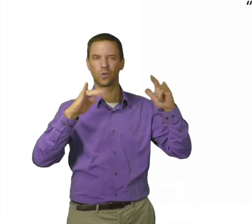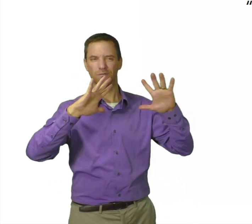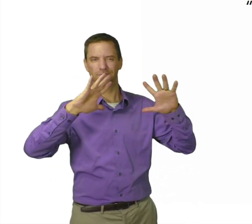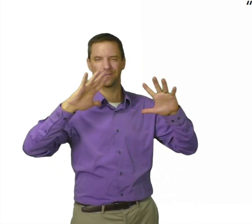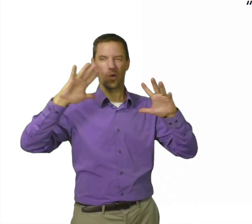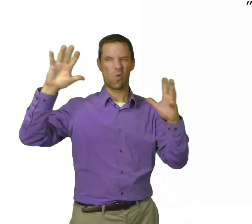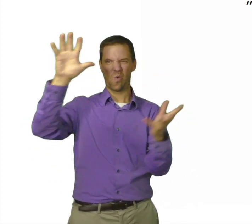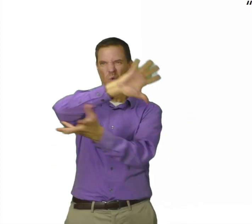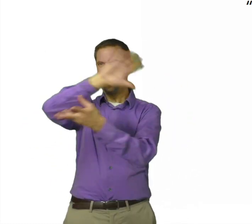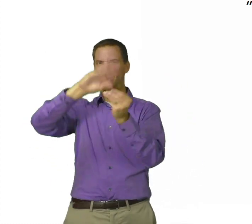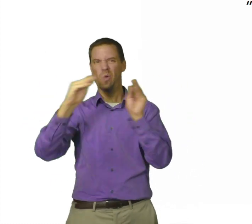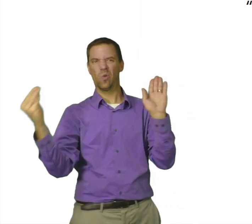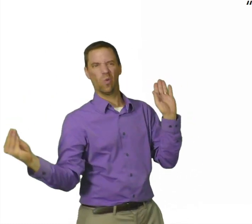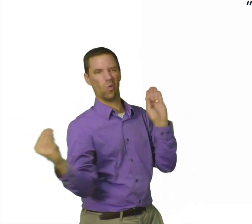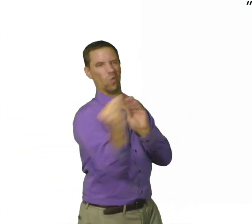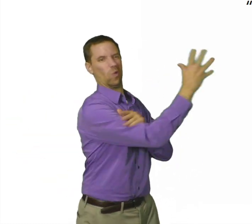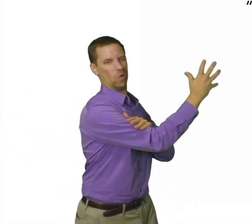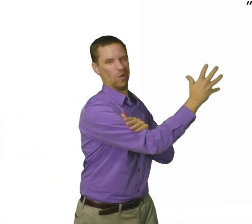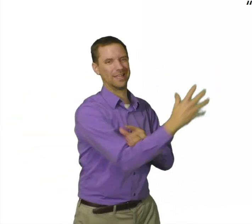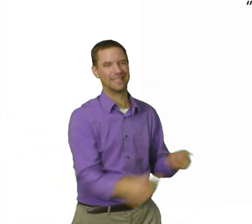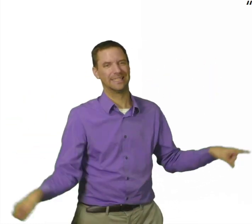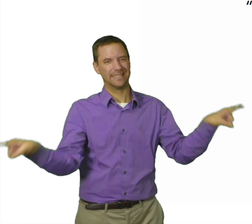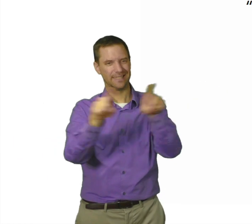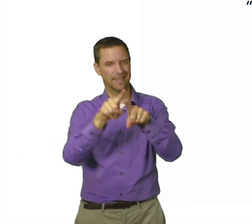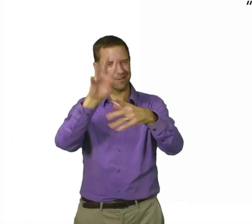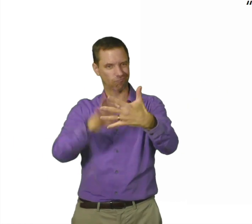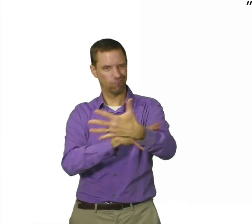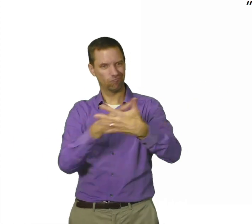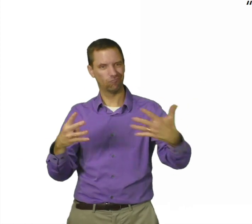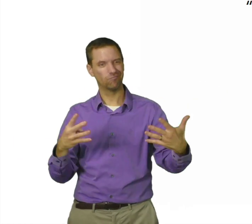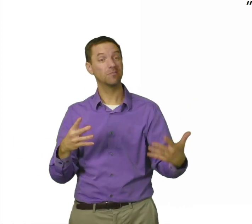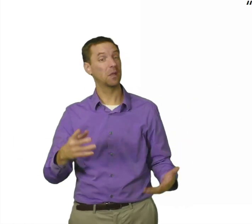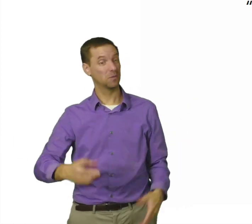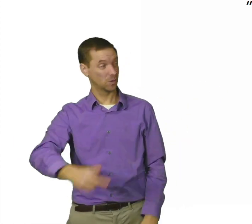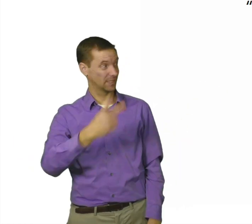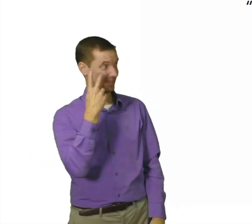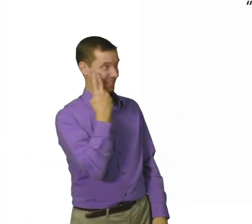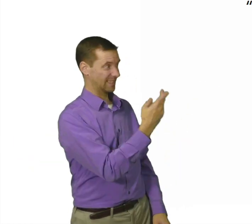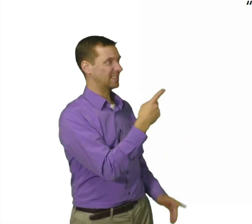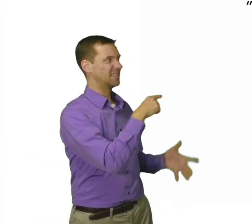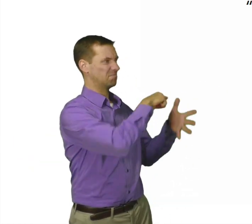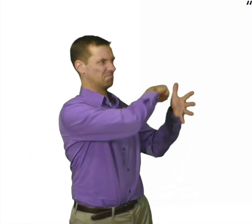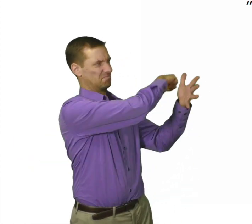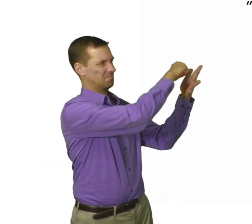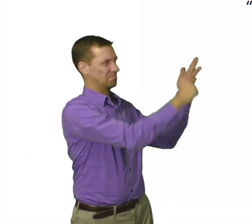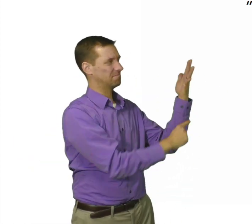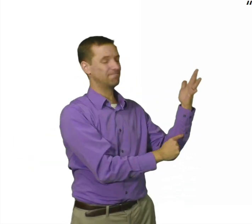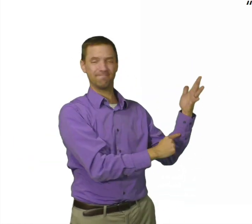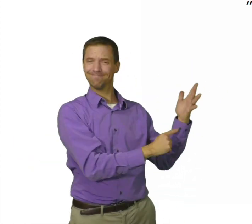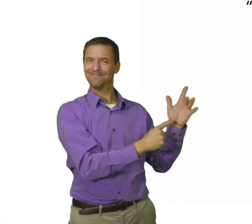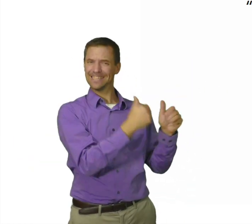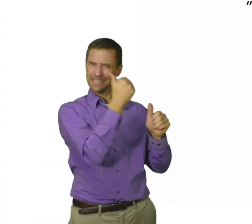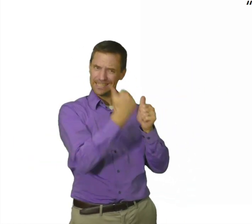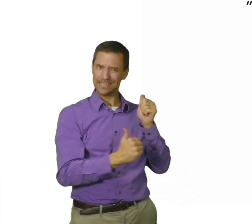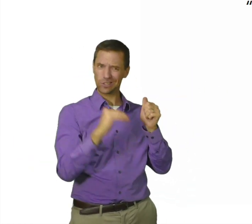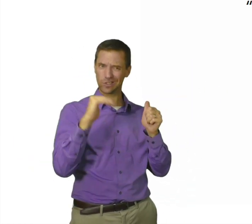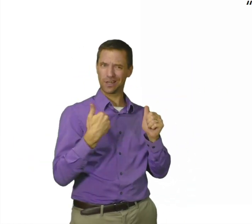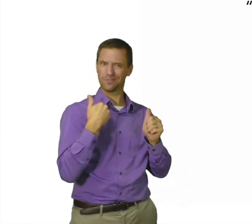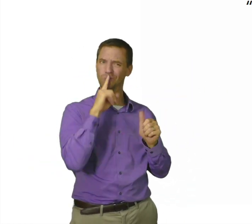So now I'm going to show you all of them on the same plot. And what I hope you can see is that each